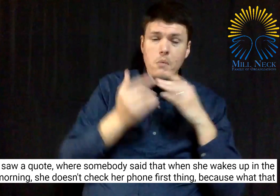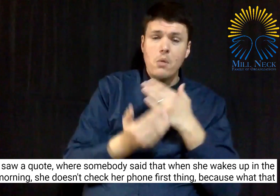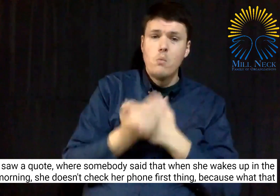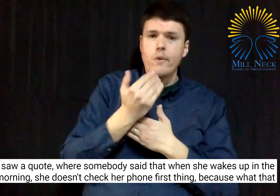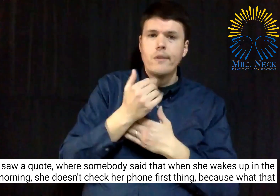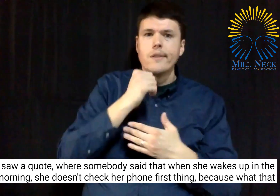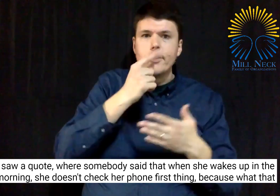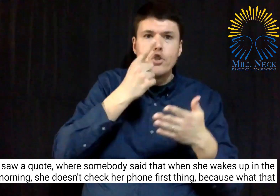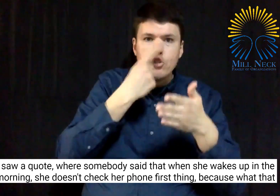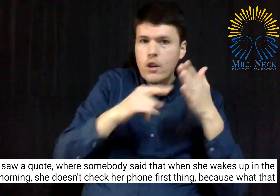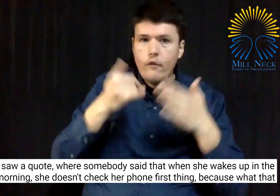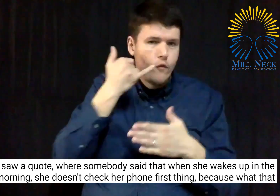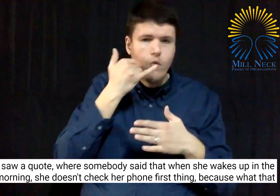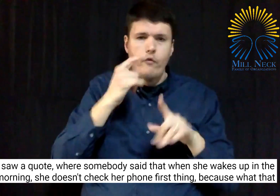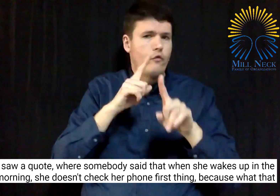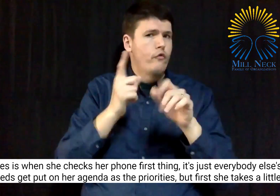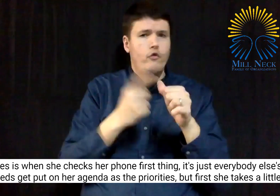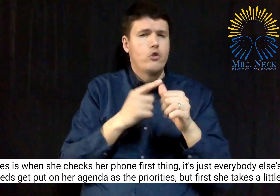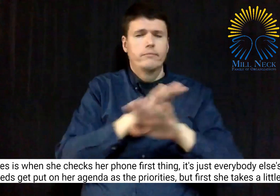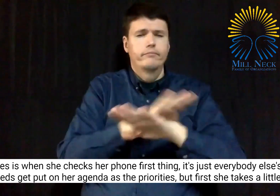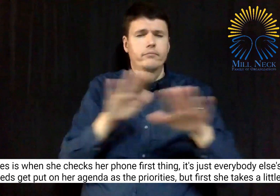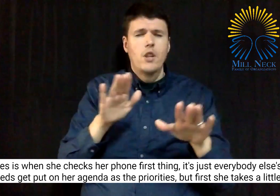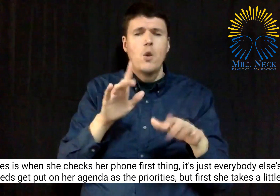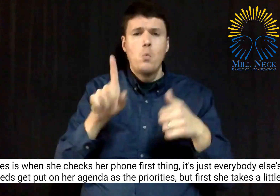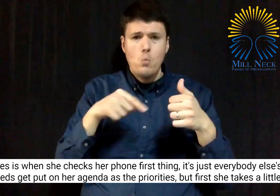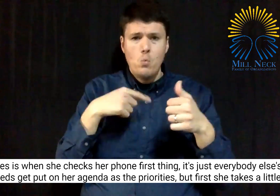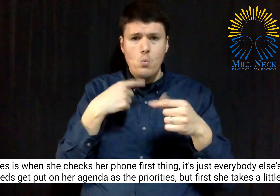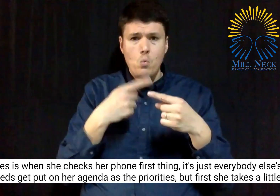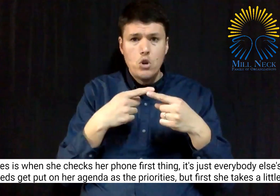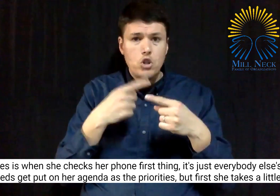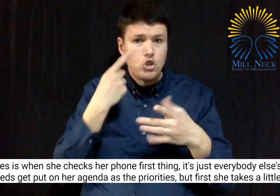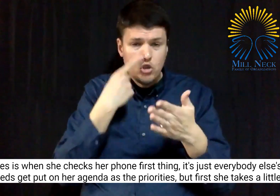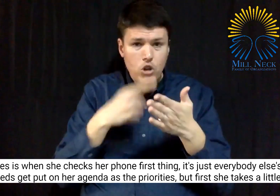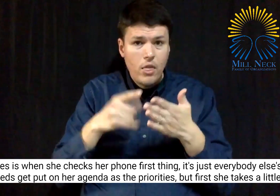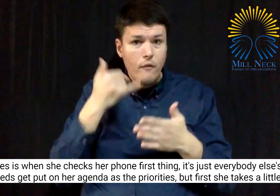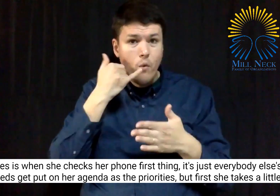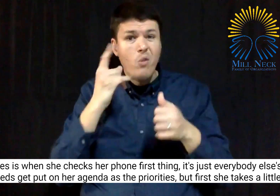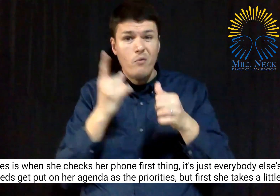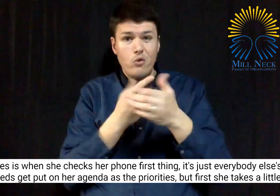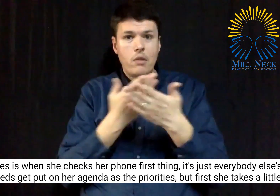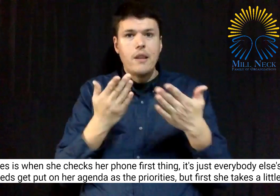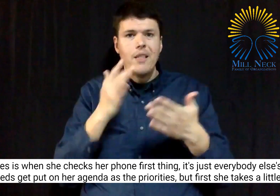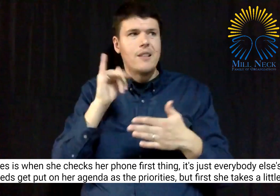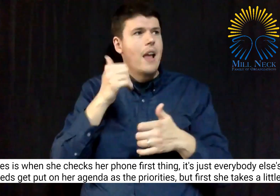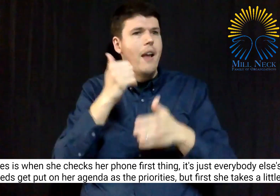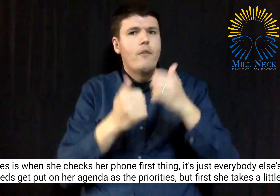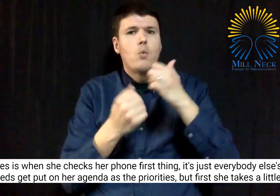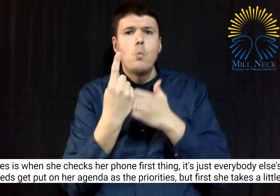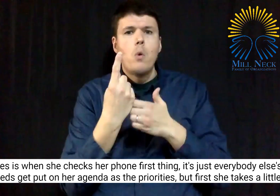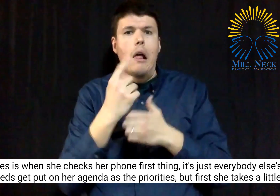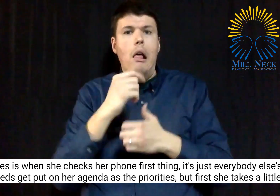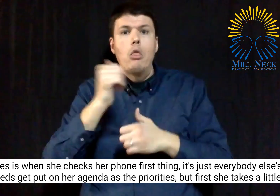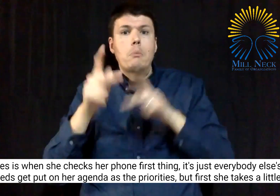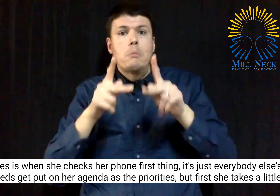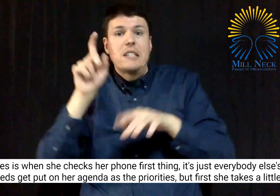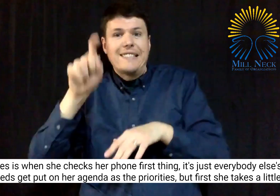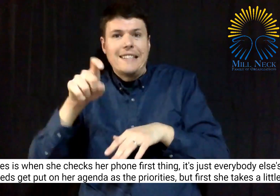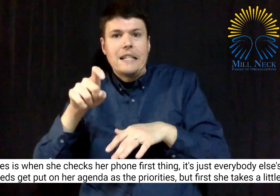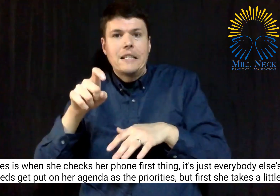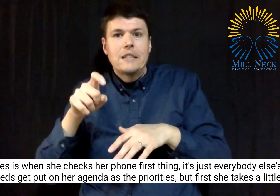check her phone first thing, because what that does is when she checks her phone first thing, it's just everybody else's needs get put on her agenda as the priorities. But first she takes a